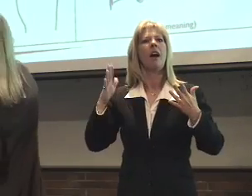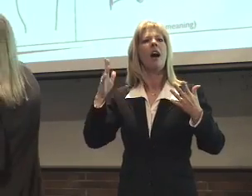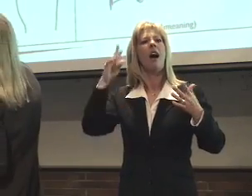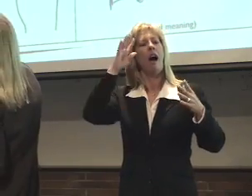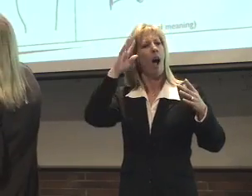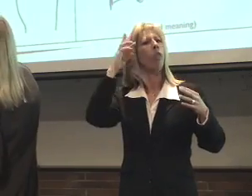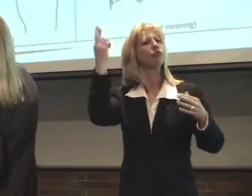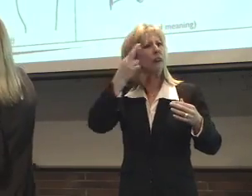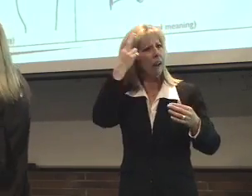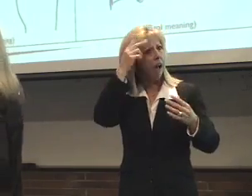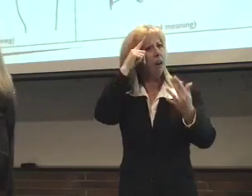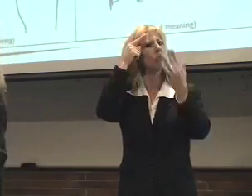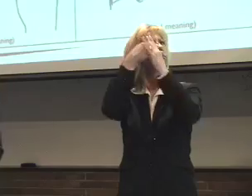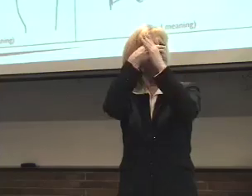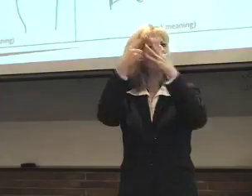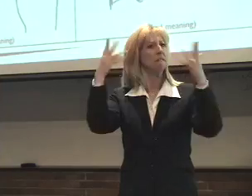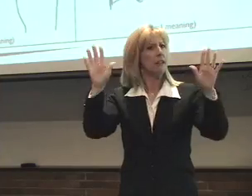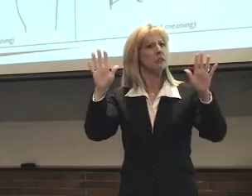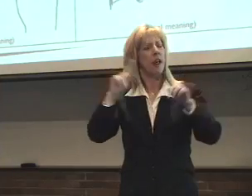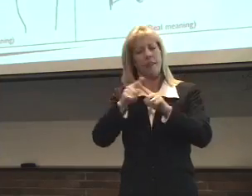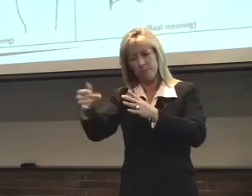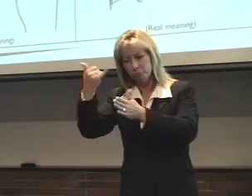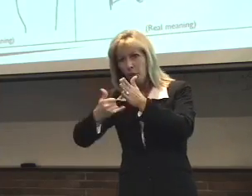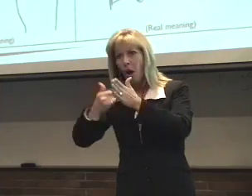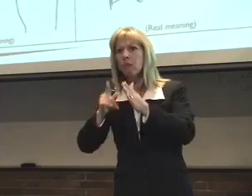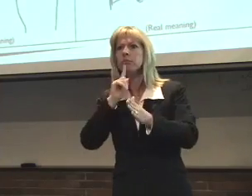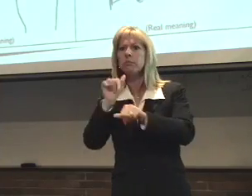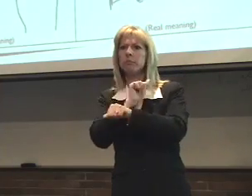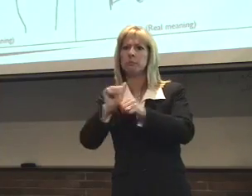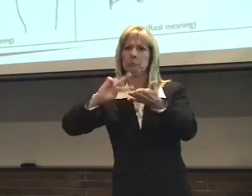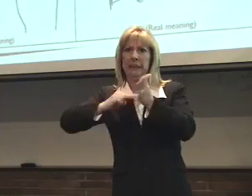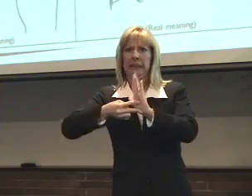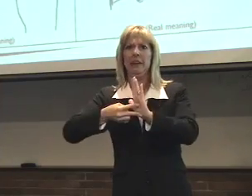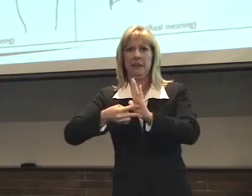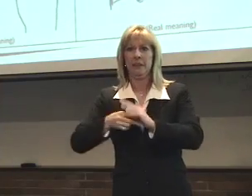So the first one, out like a light. This kid is so good.